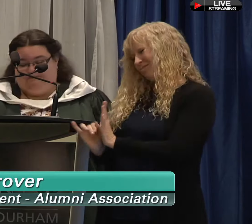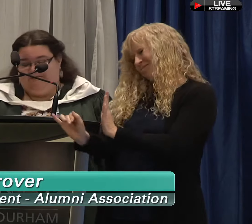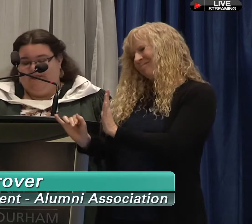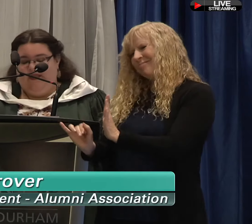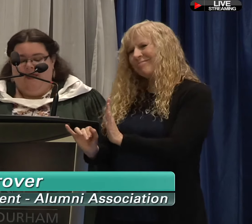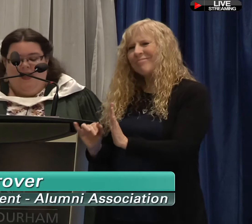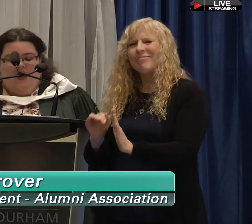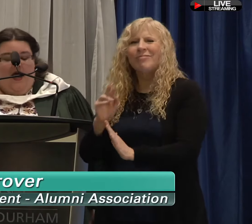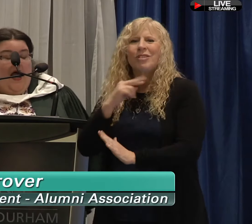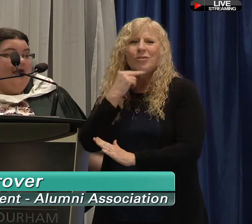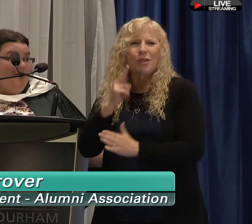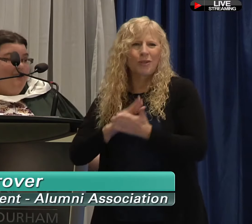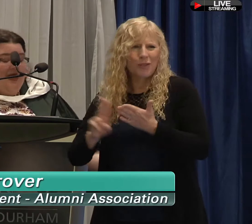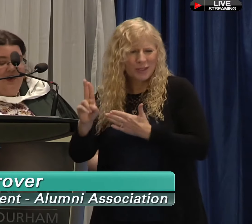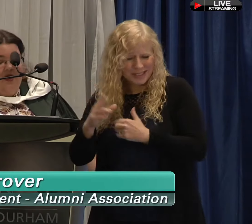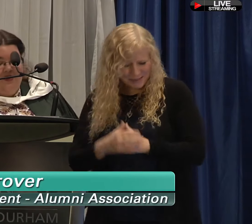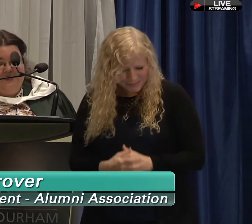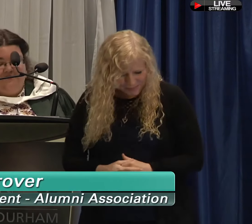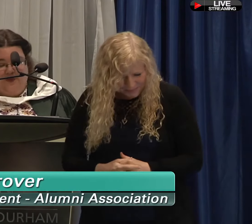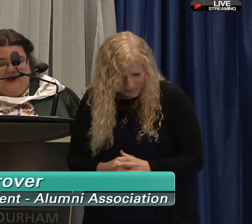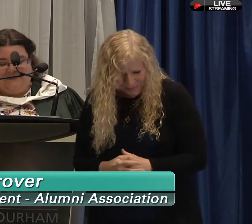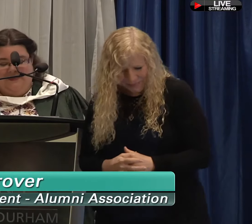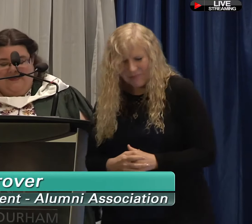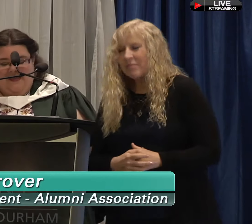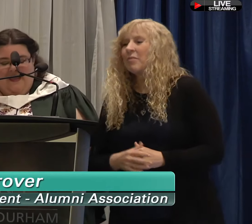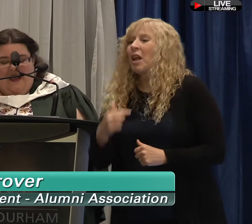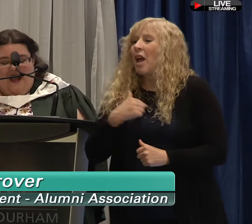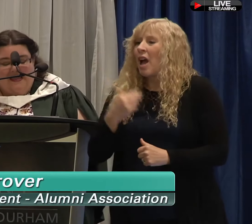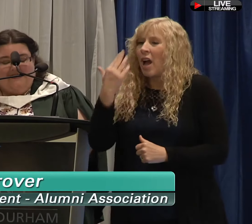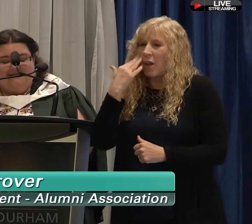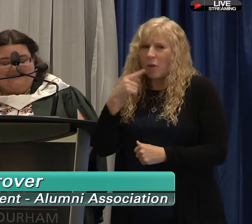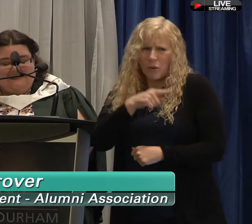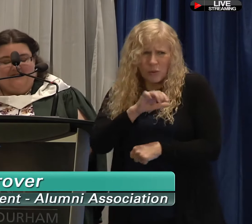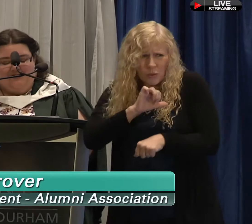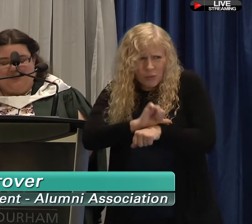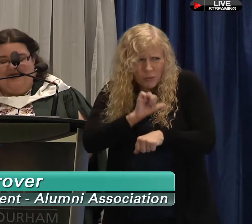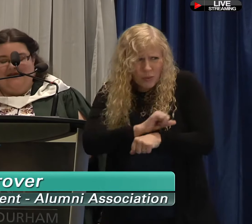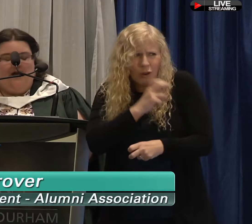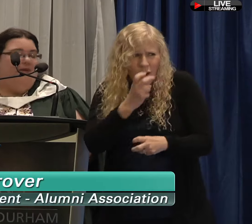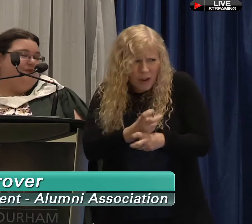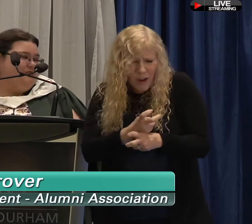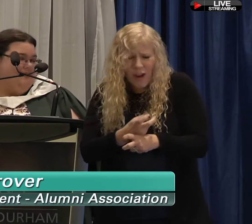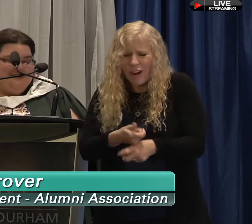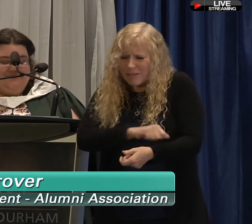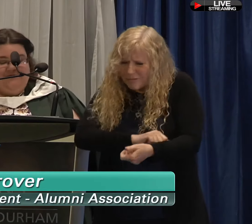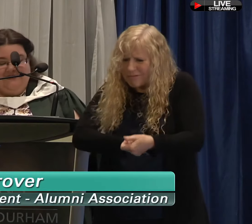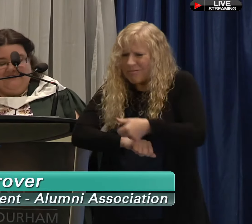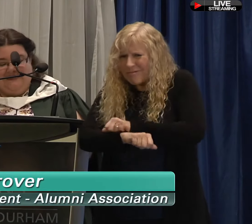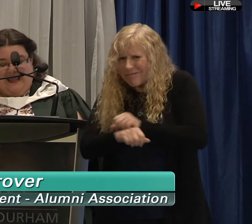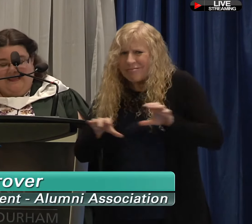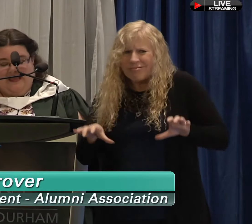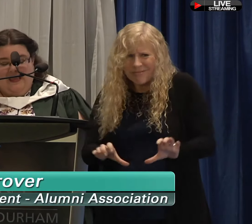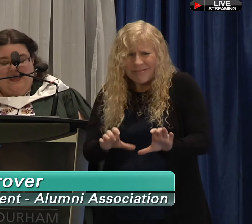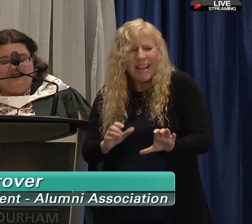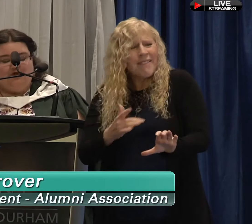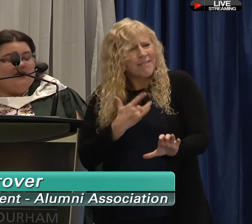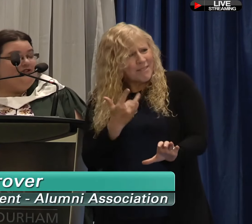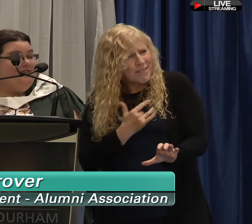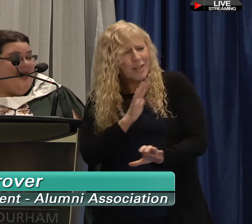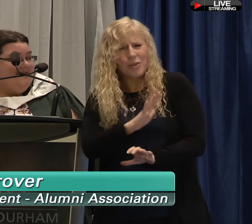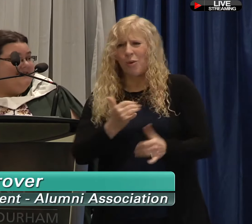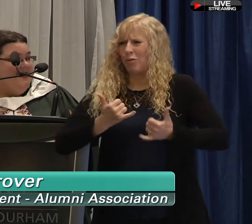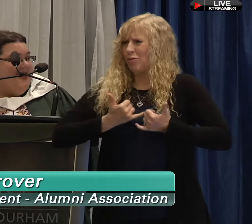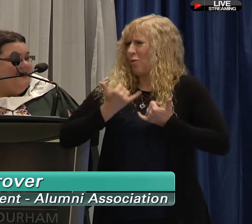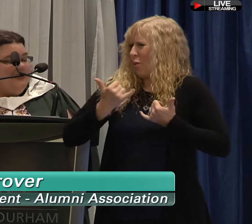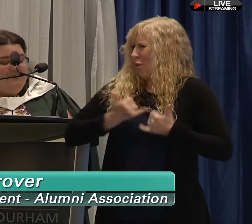university. I know how hard you've worked. I can see the joy and accomplishment you feel today.